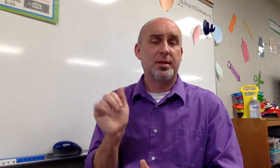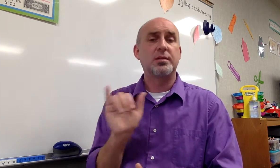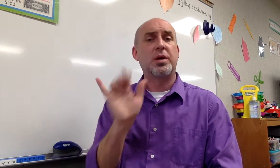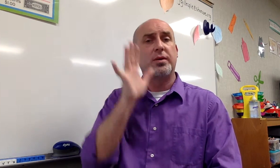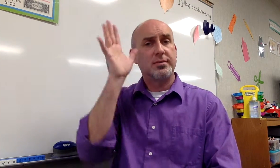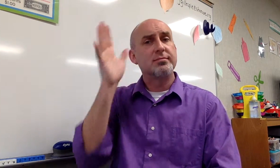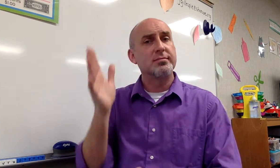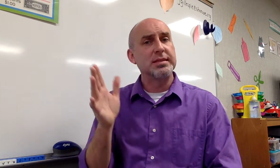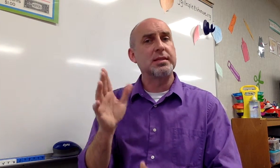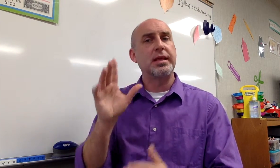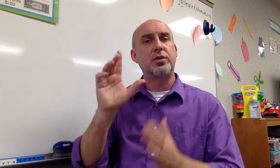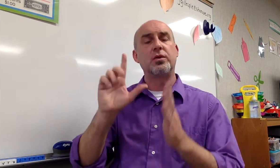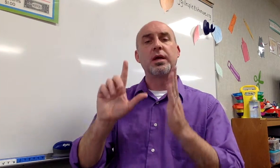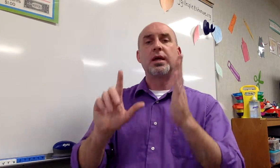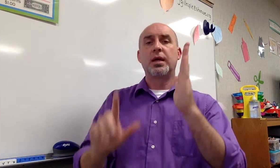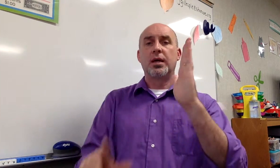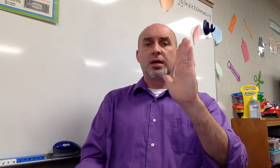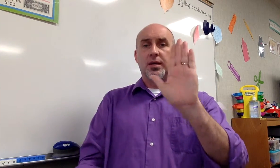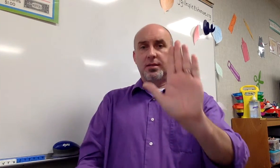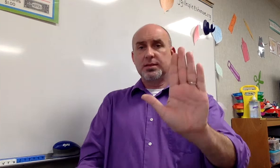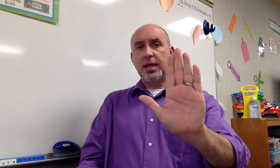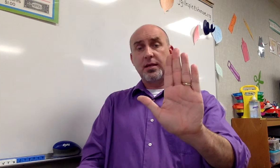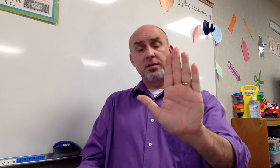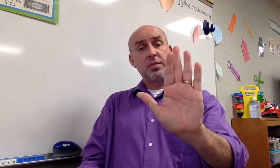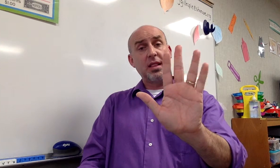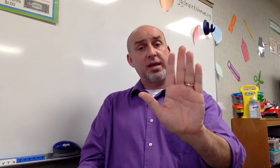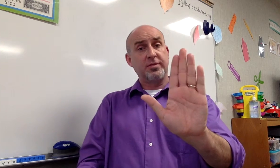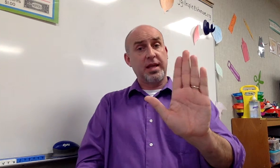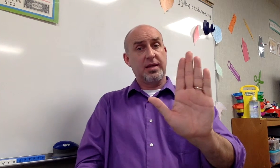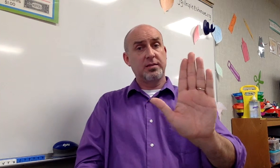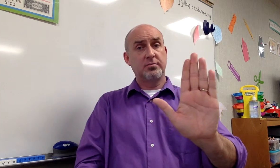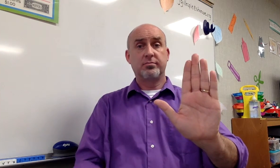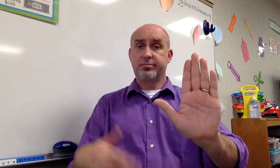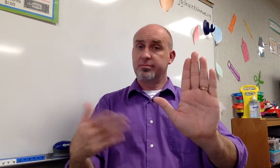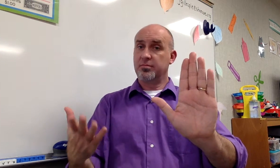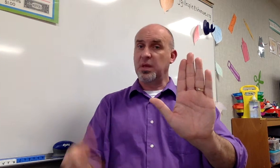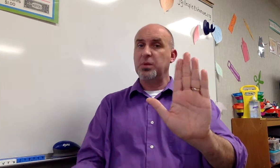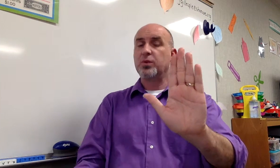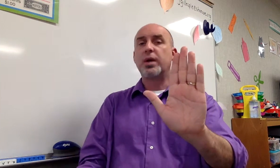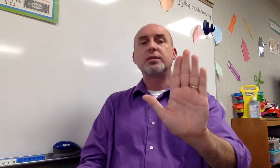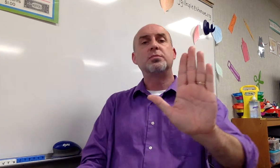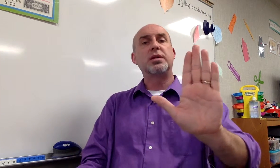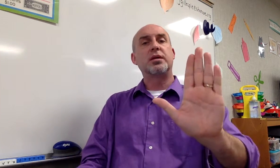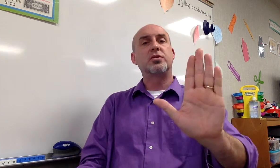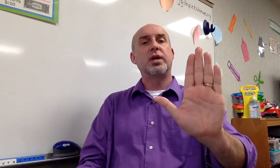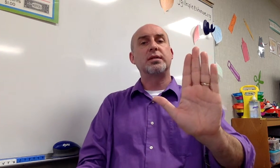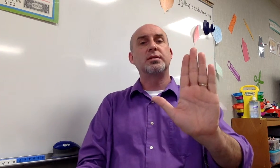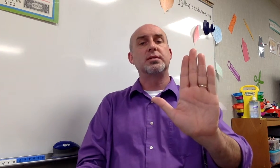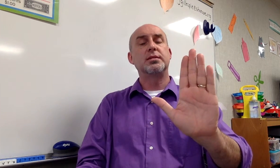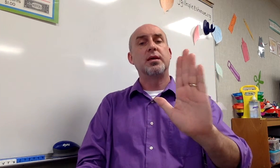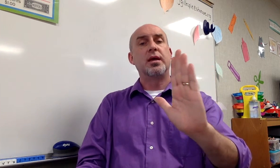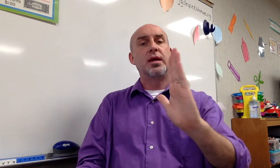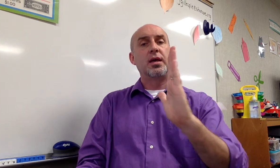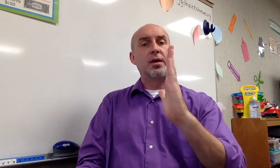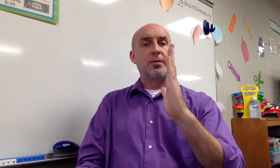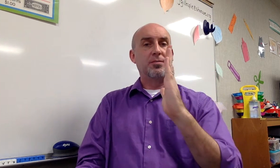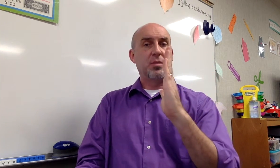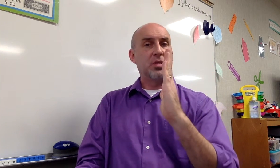a parent is later. This hand, my left hand, maybe you're right, depending on your handedness, I'm going to